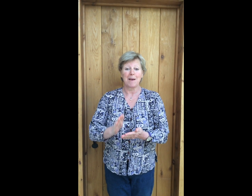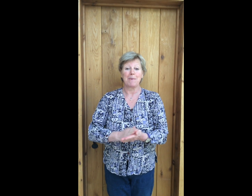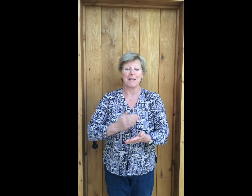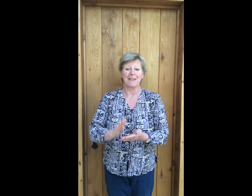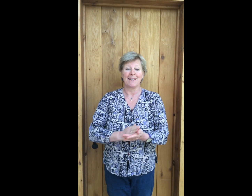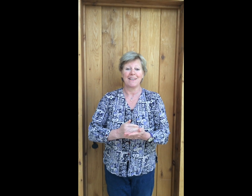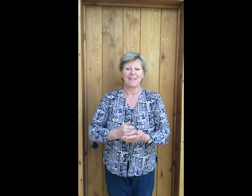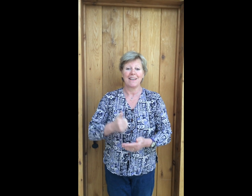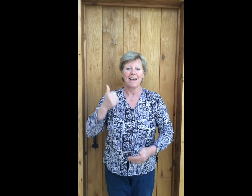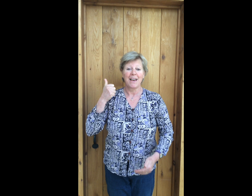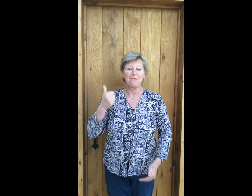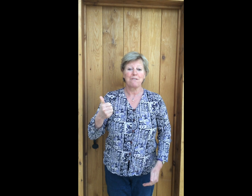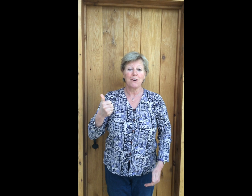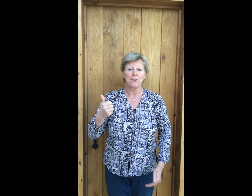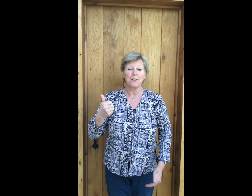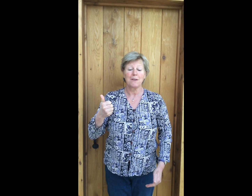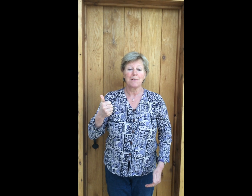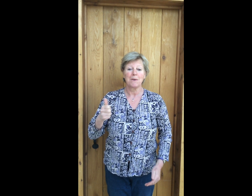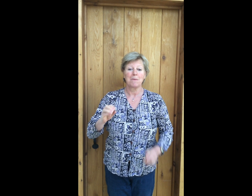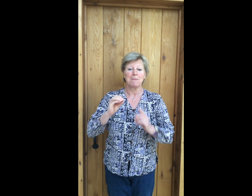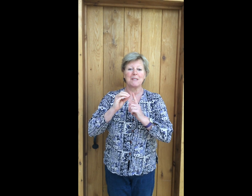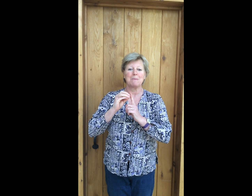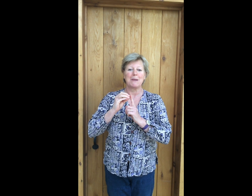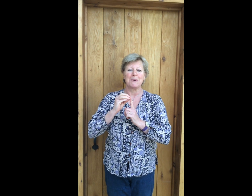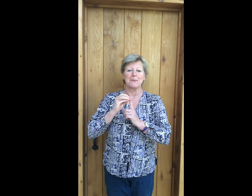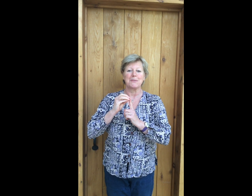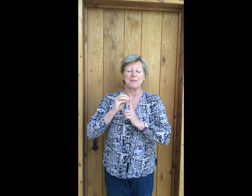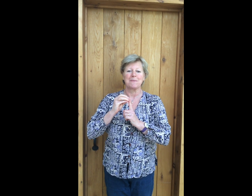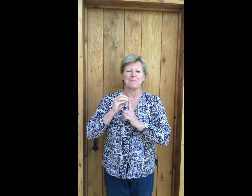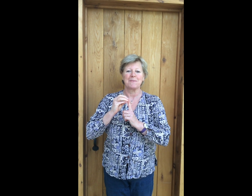happy. Have fun, Mrs. Pickles.